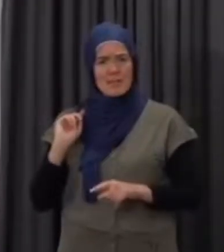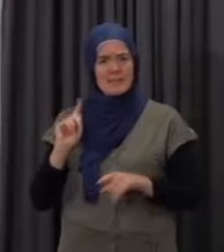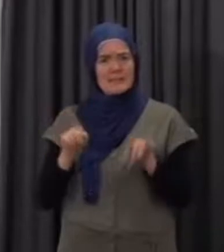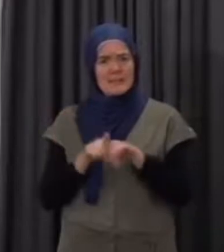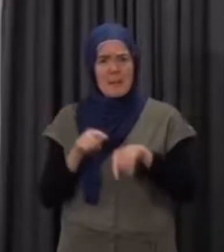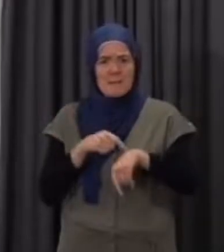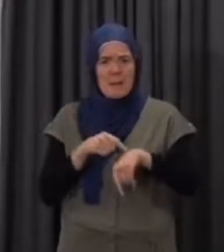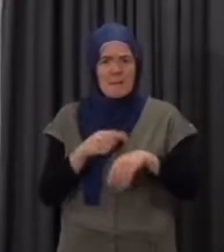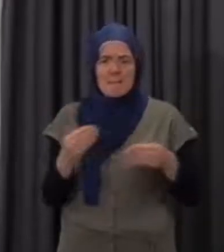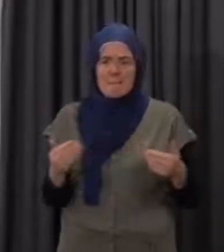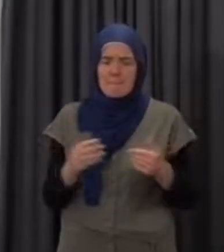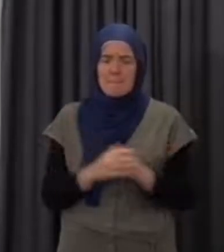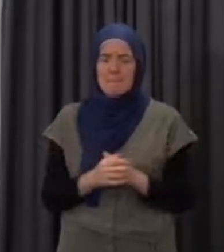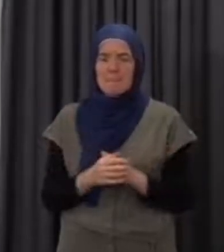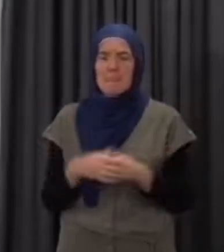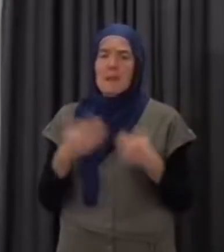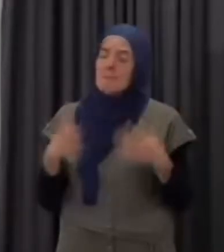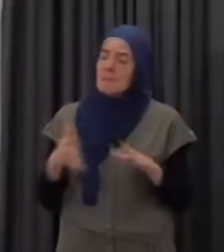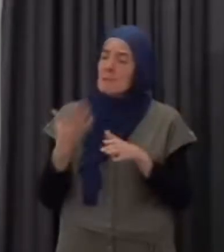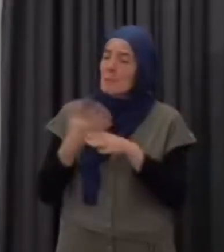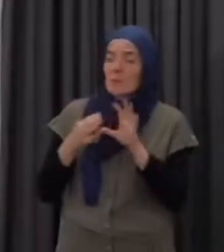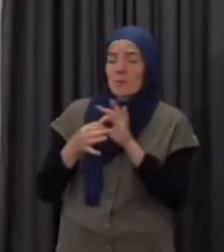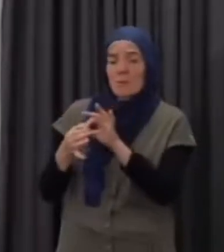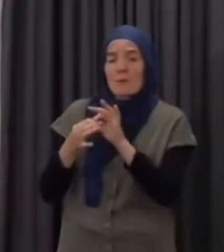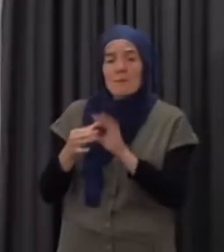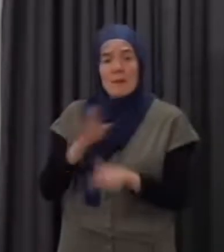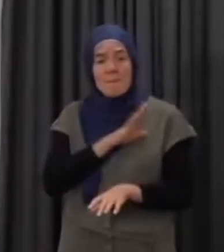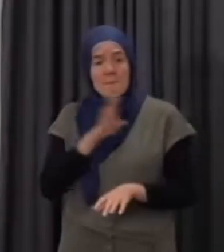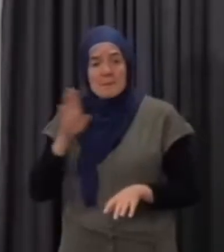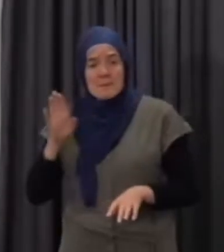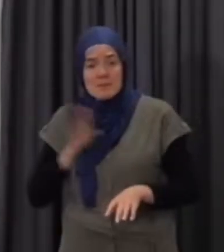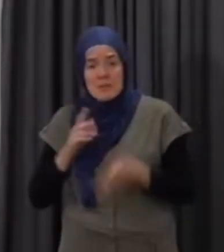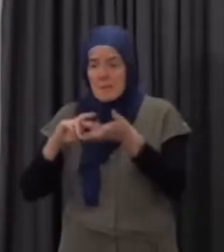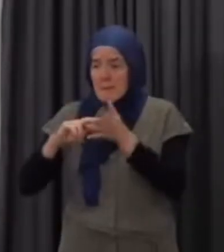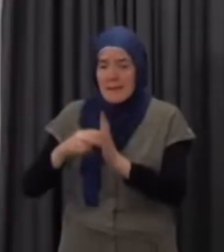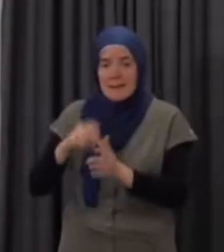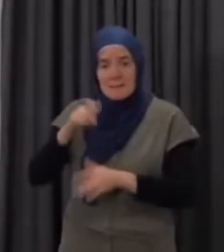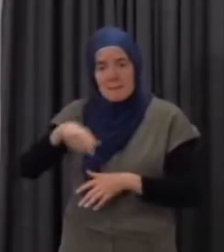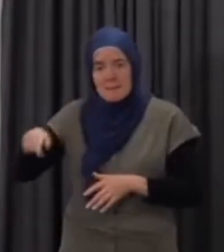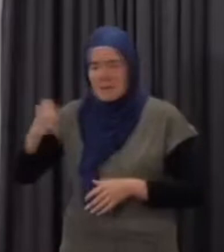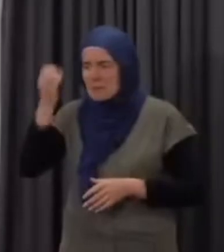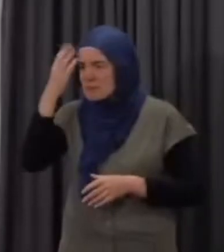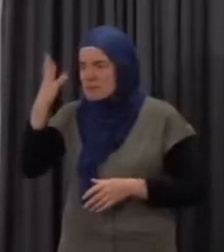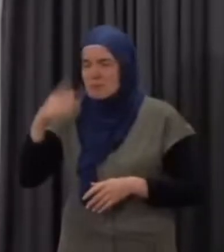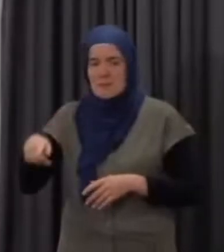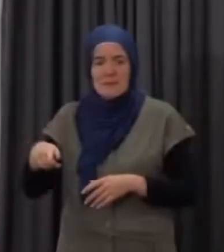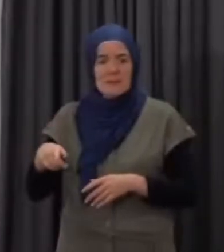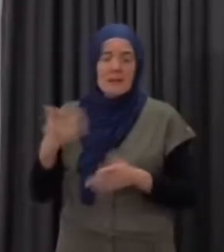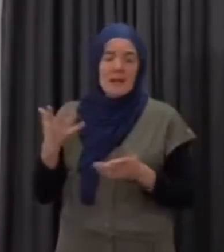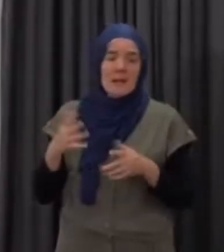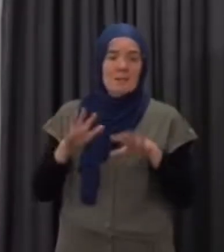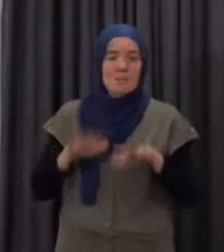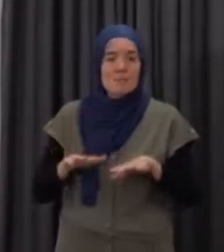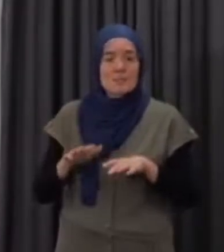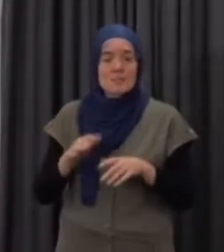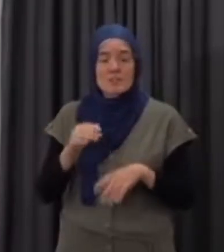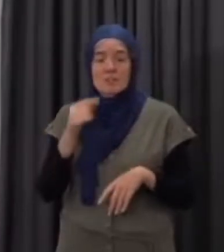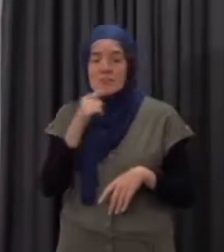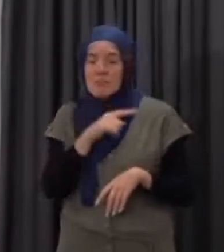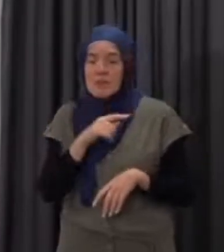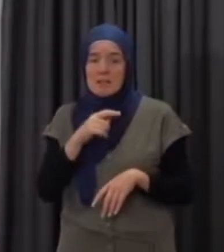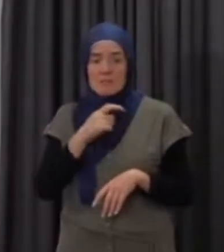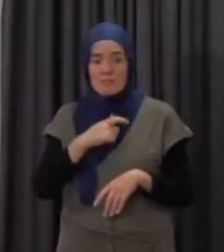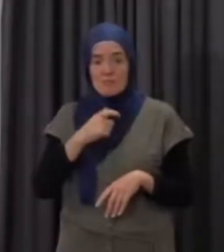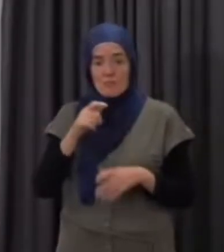been working with military planners, private, public and third sector organisations, including the British Red Cross, to draw upon the many people across Wales